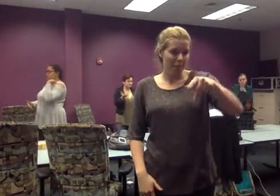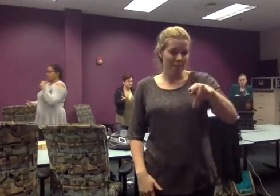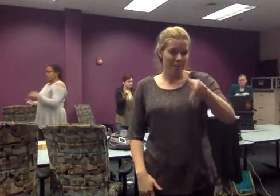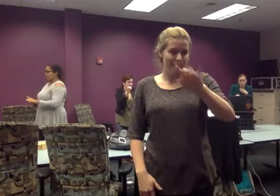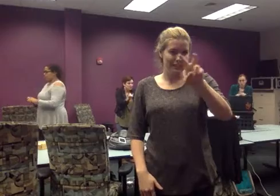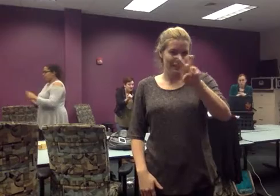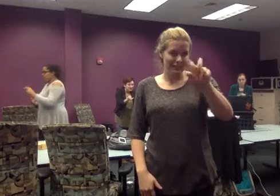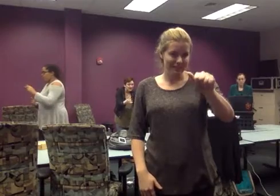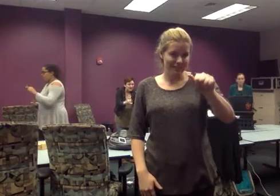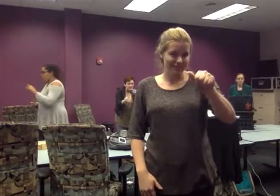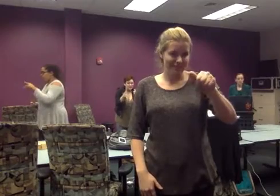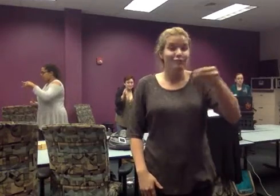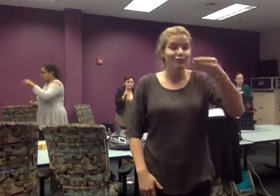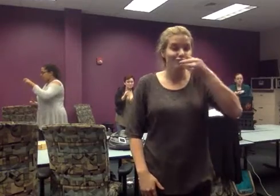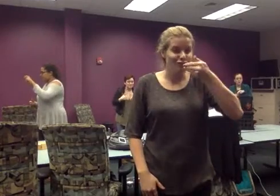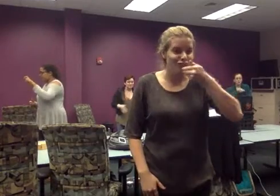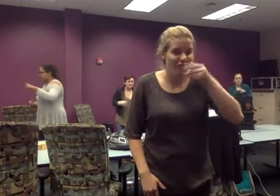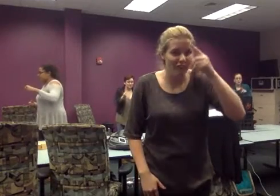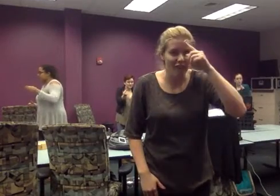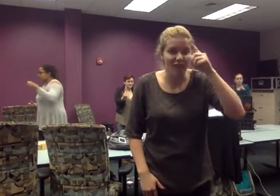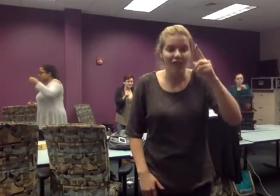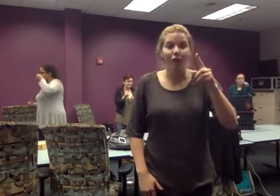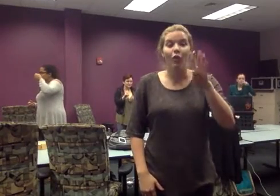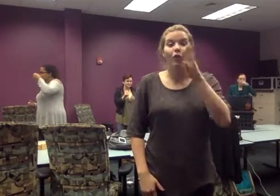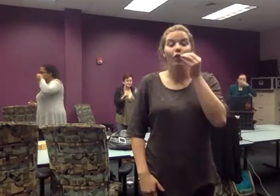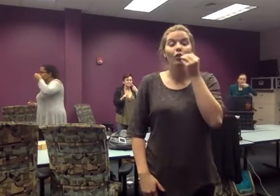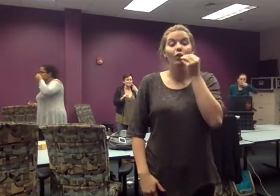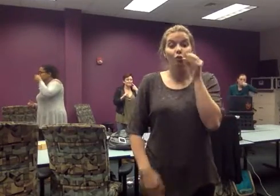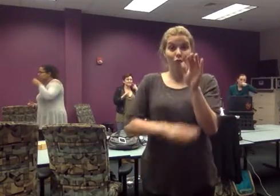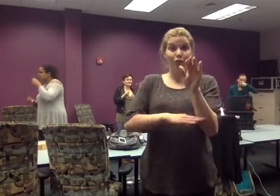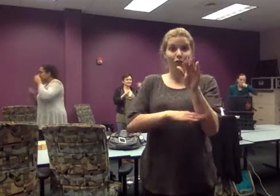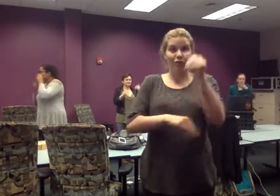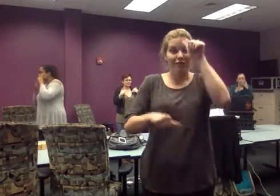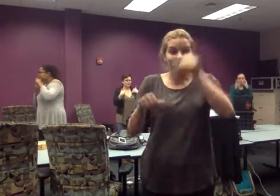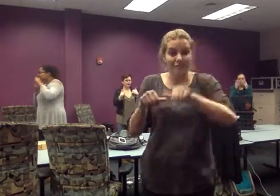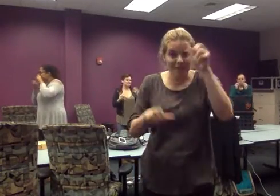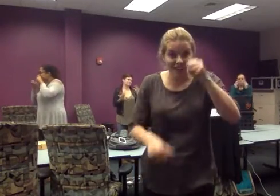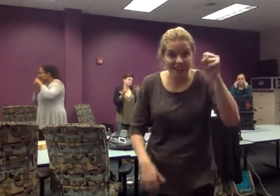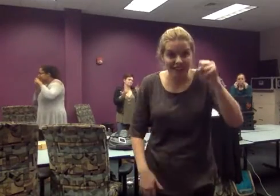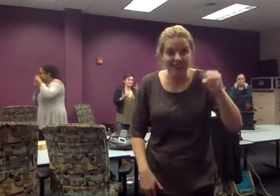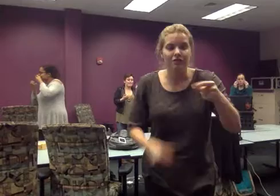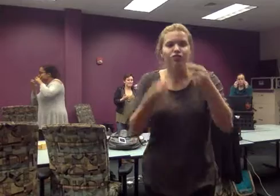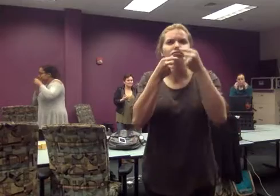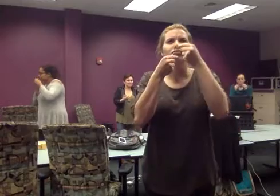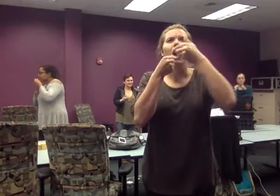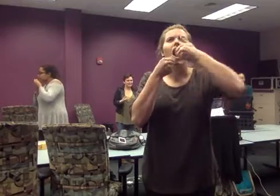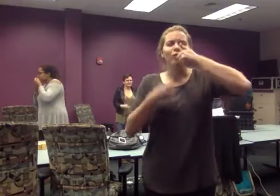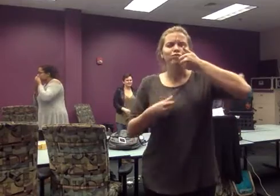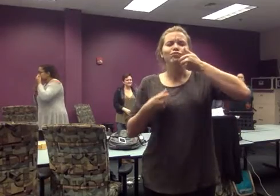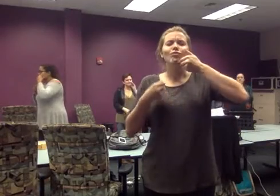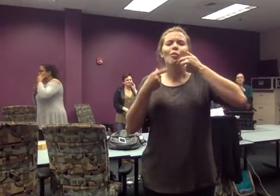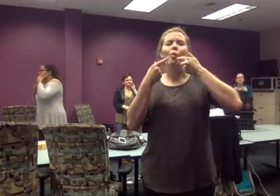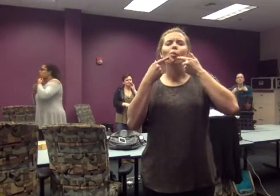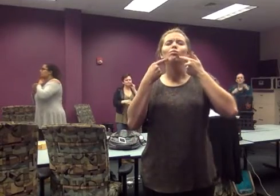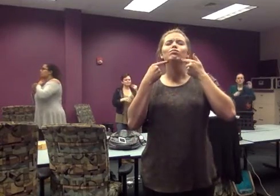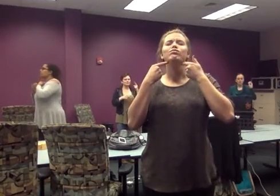bite, and then you chewed it, and it went down your esophagus. And remember, we talked about this before. Your esophagus is that